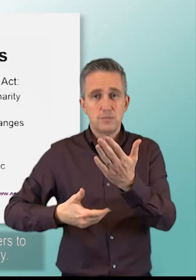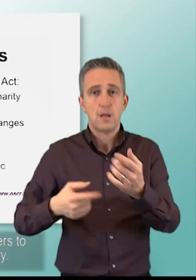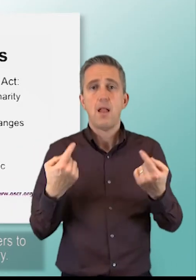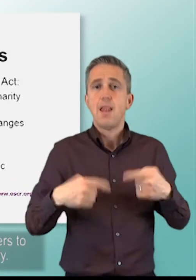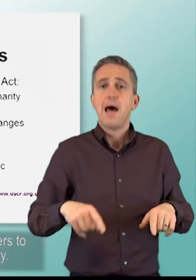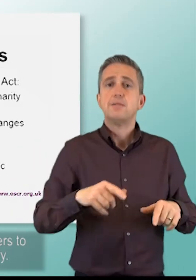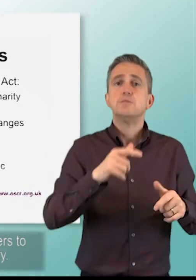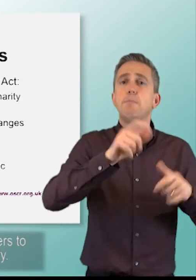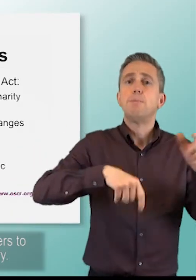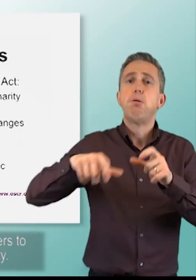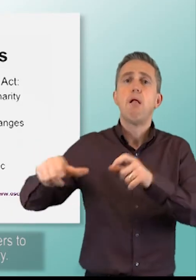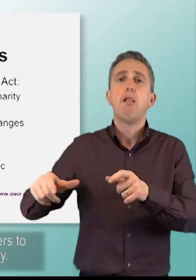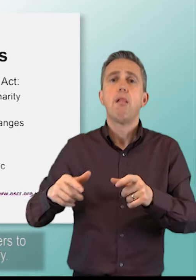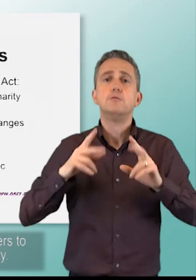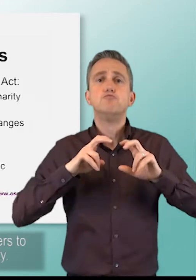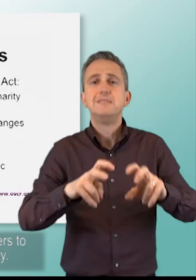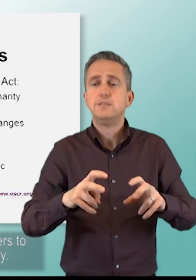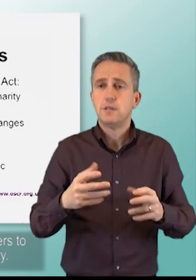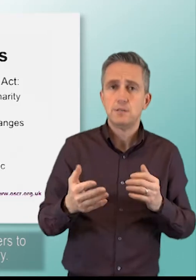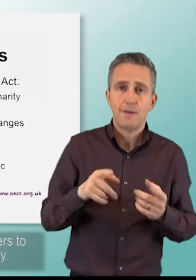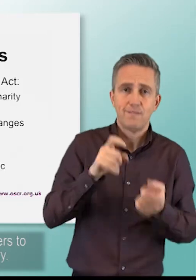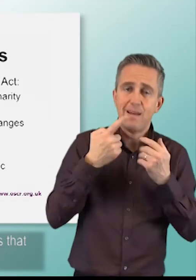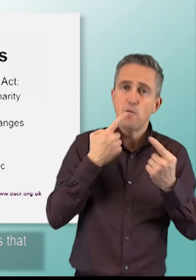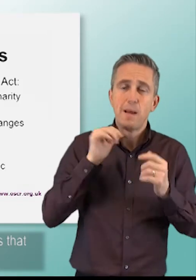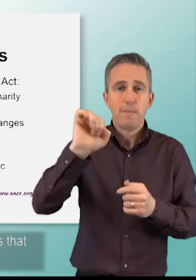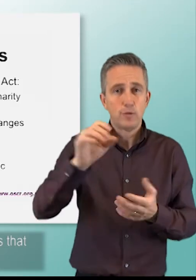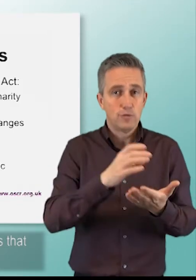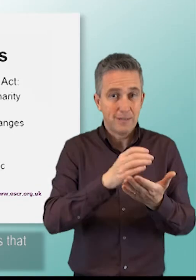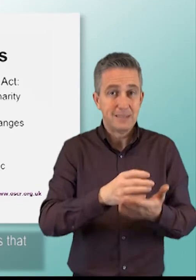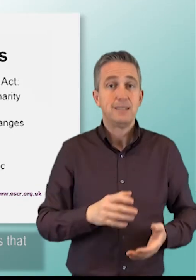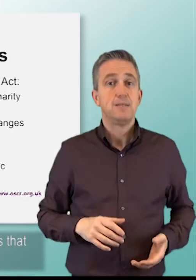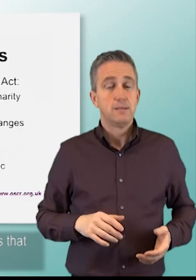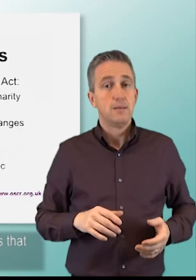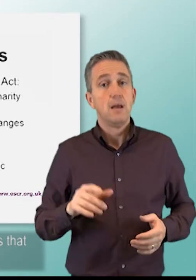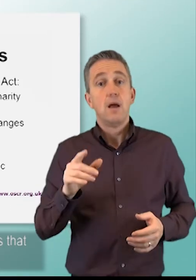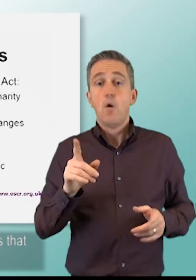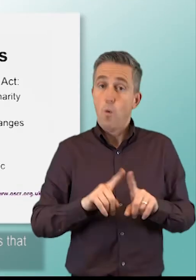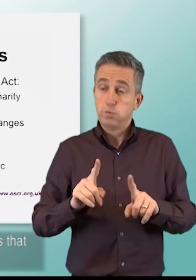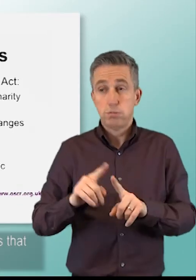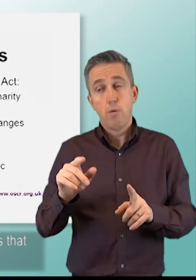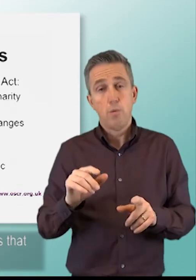interested stakeholders to find out much more information about your charity. Publishing your own report